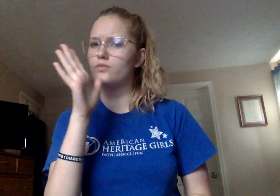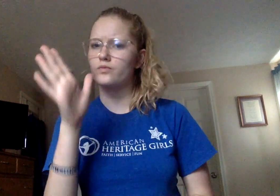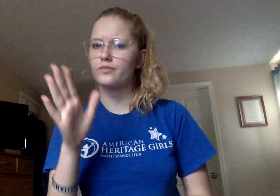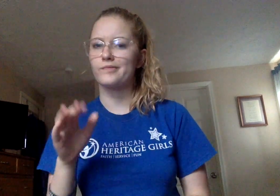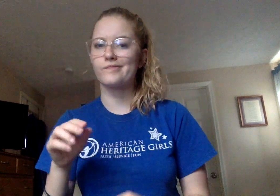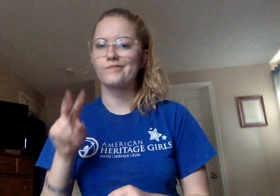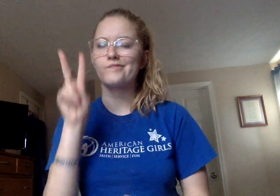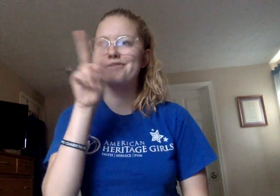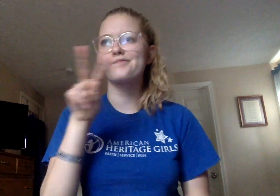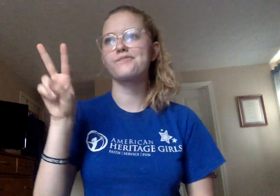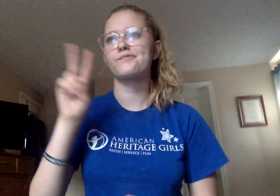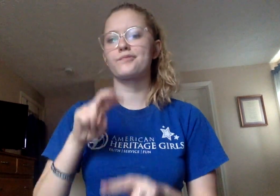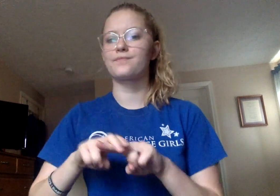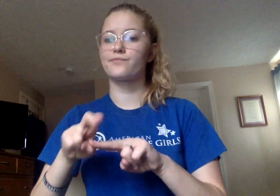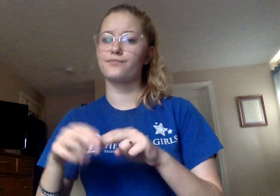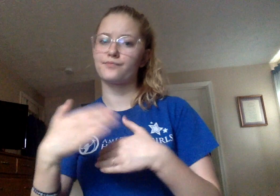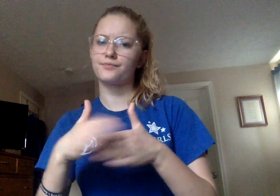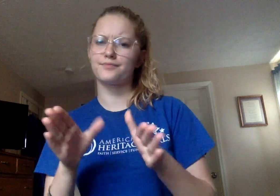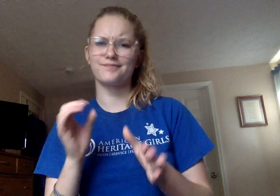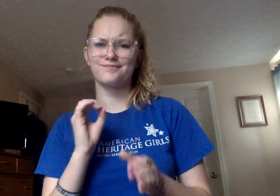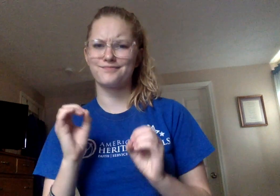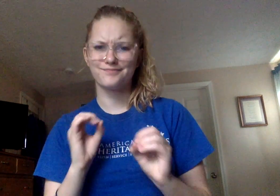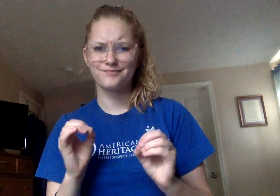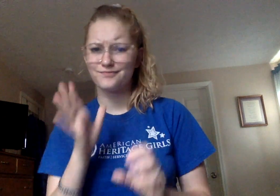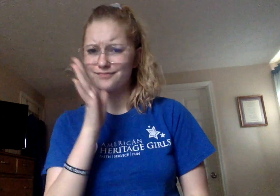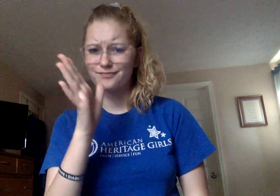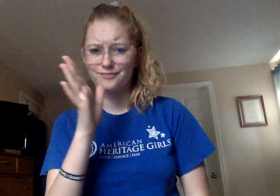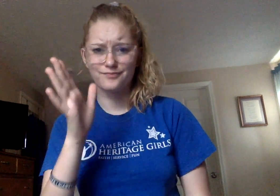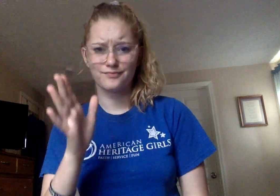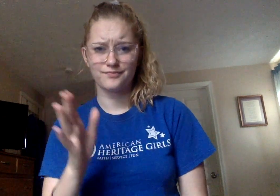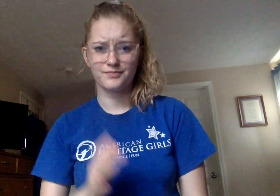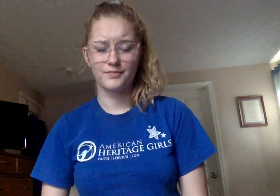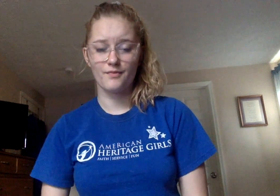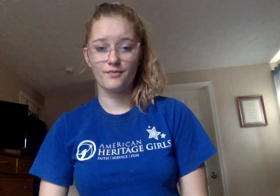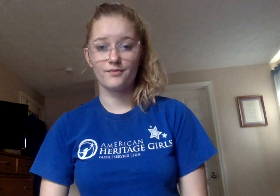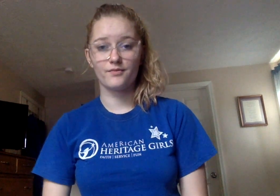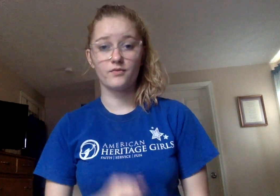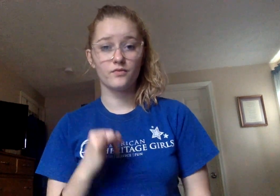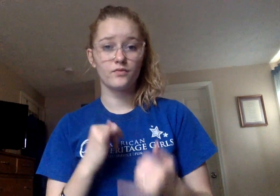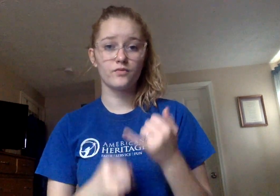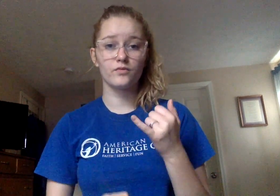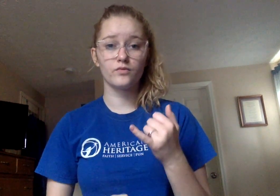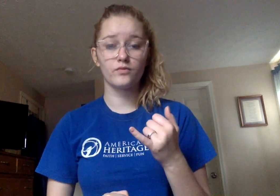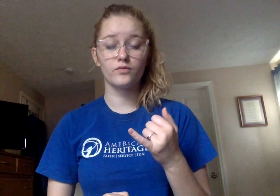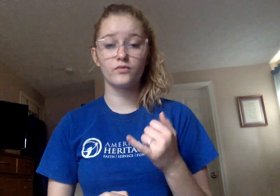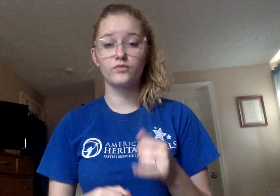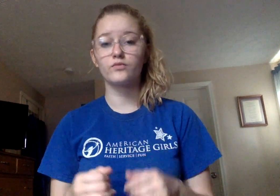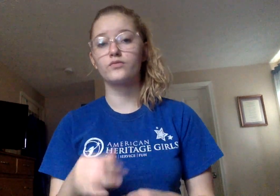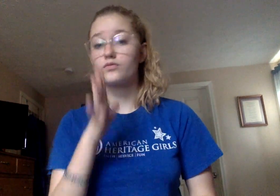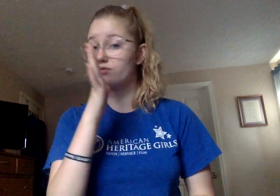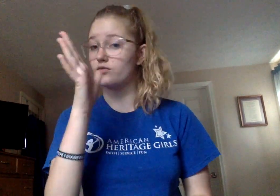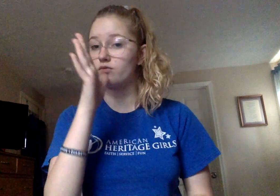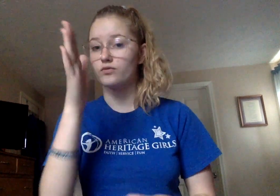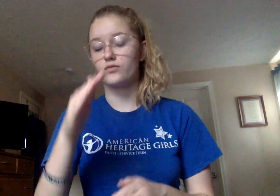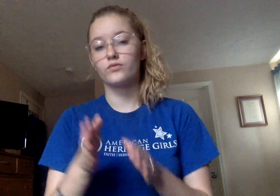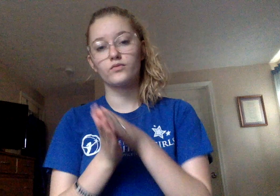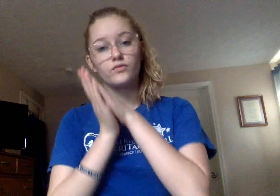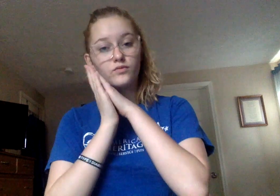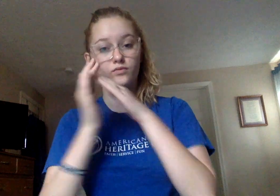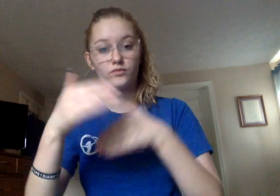in the sitting room, but her granny wasn't there either. And finally she went to her granny's bedroom, and she gasped